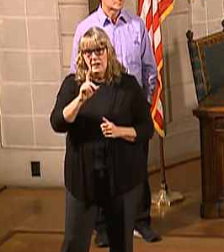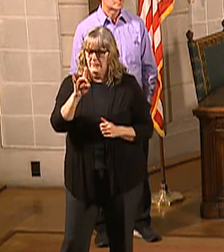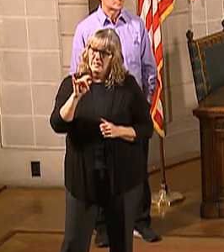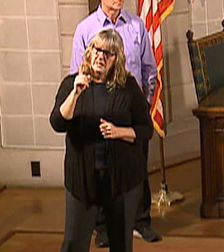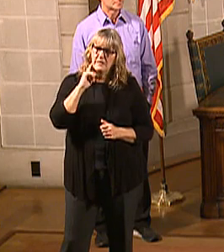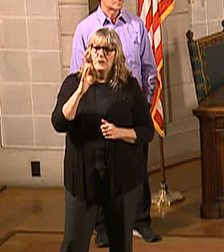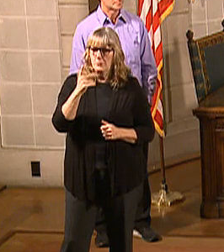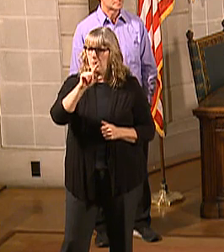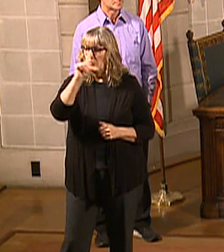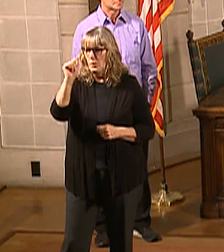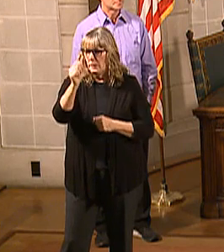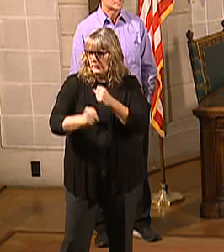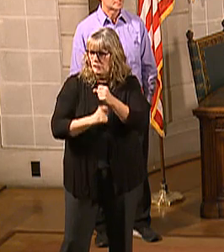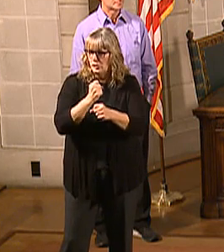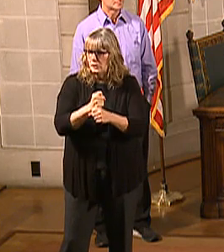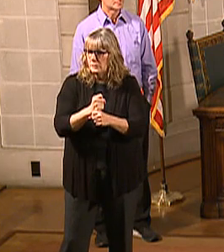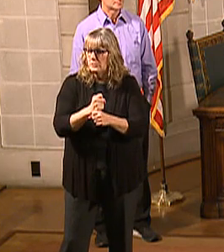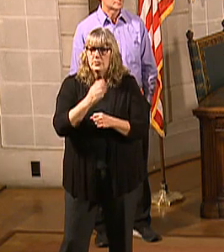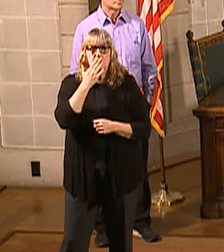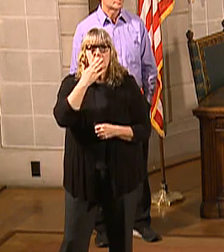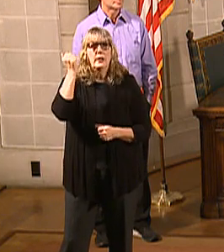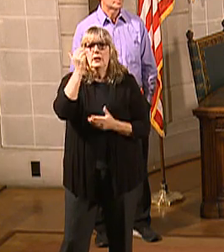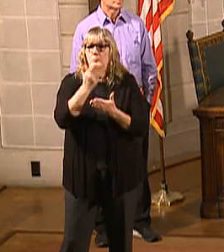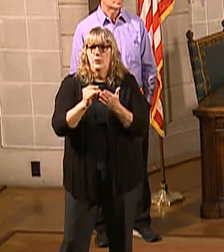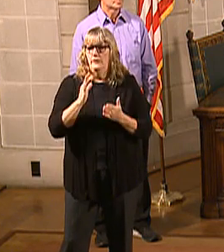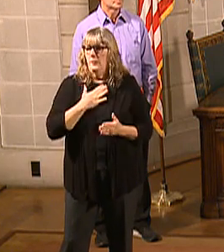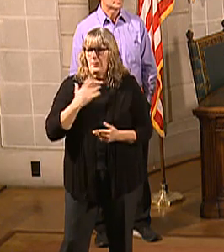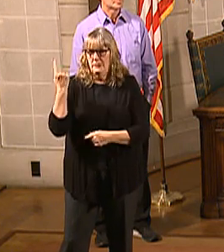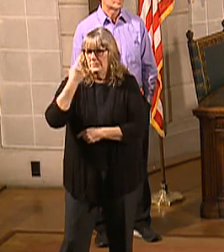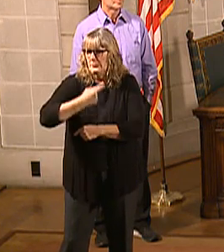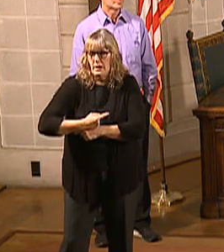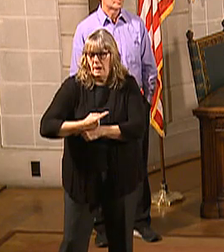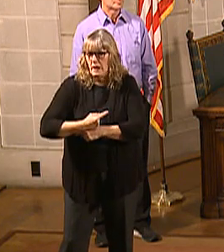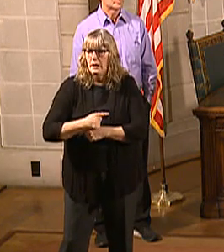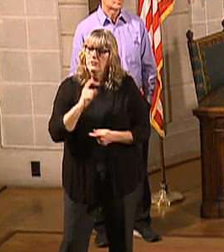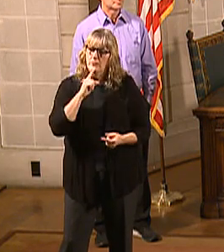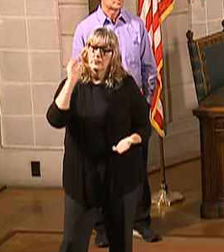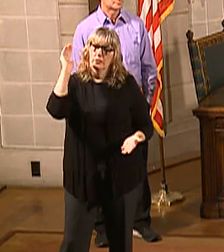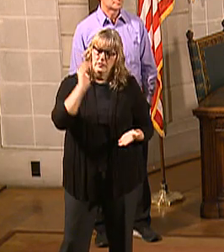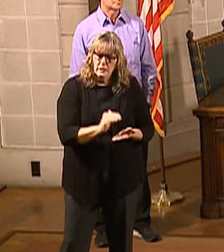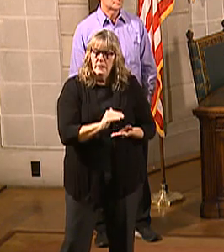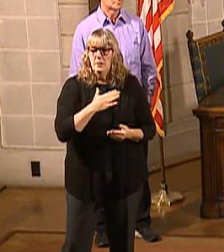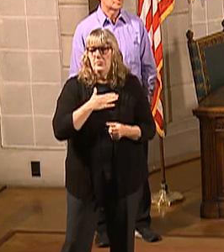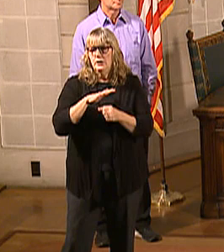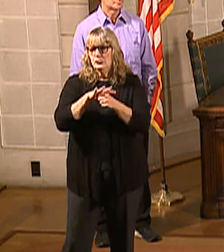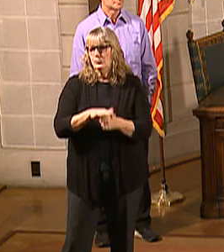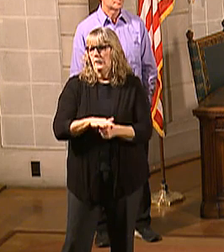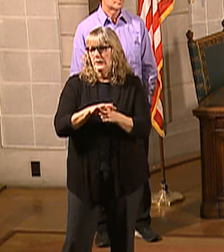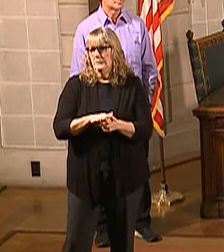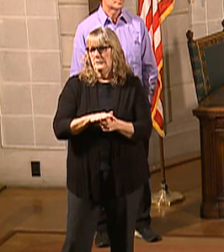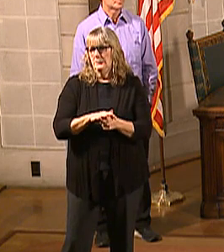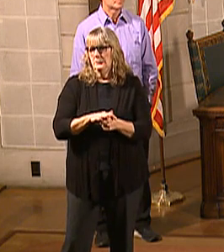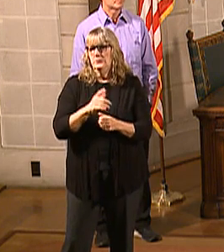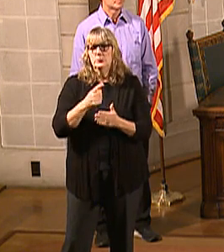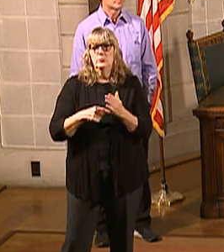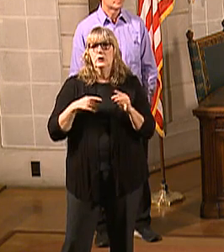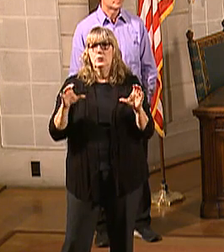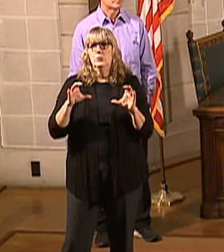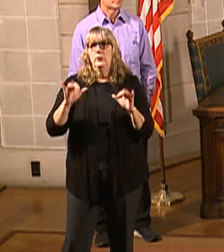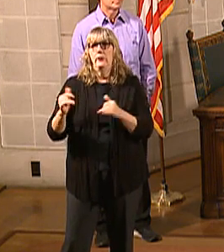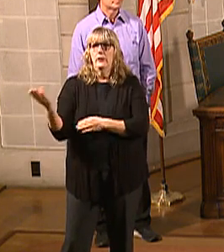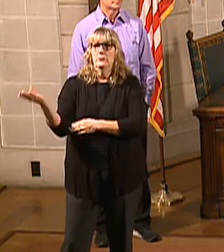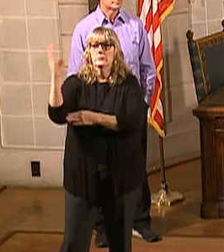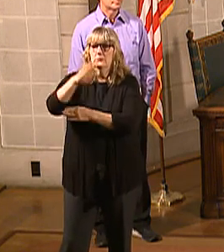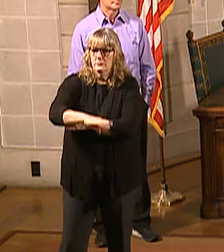for about 20 years, it was the best part of my day. It actually decreased stress from what I was going to have to do for that